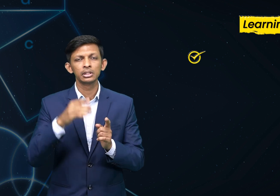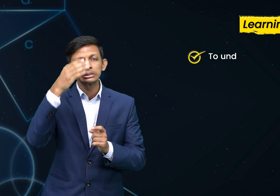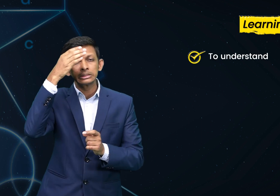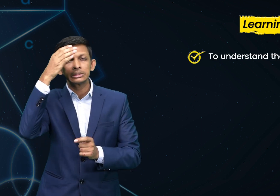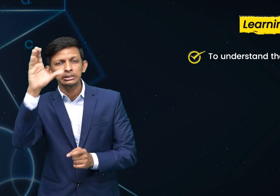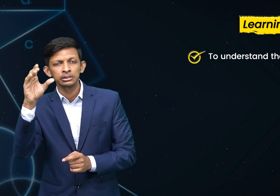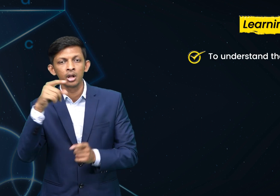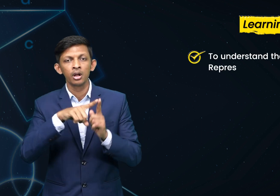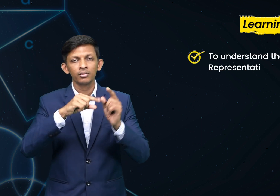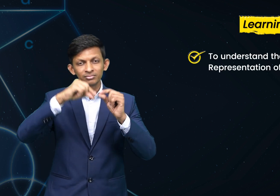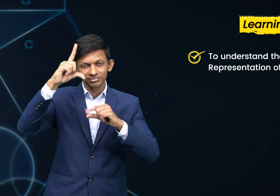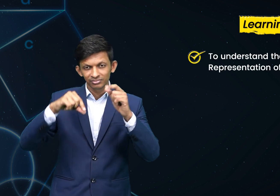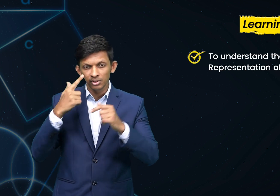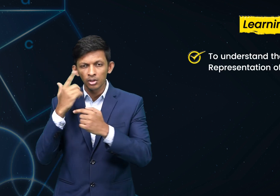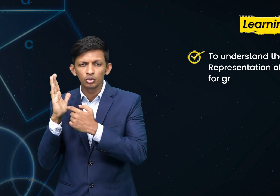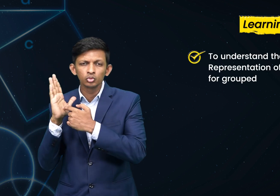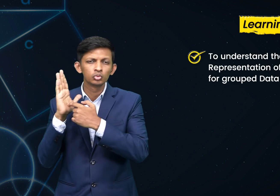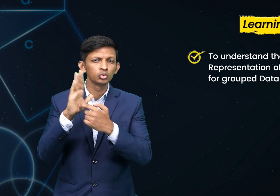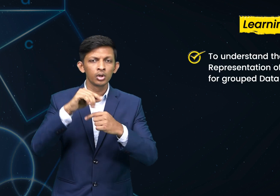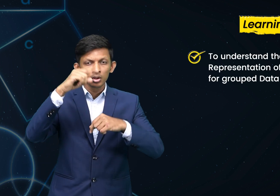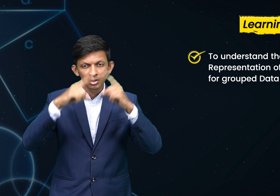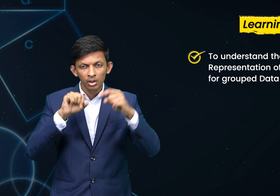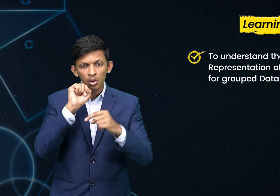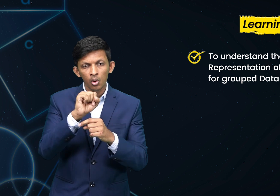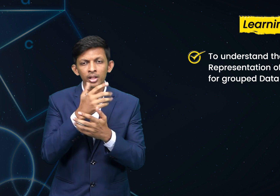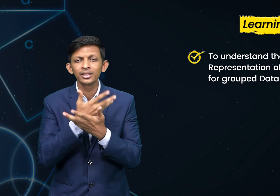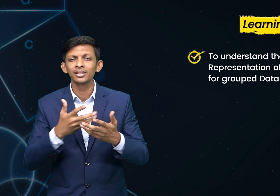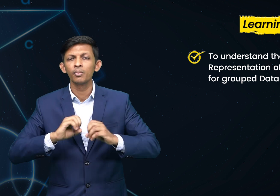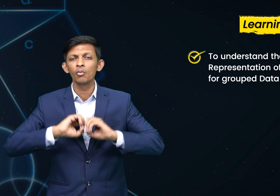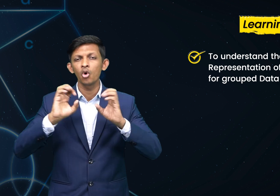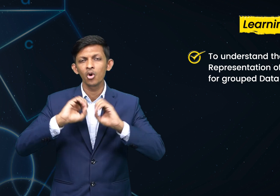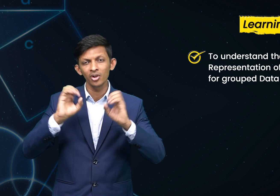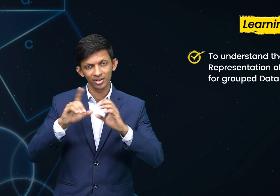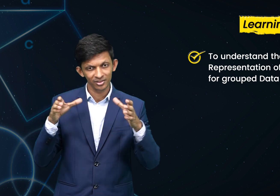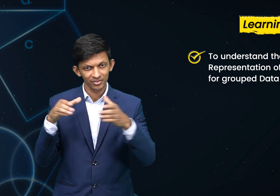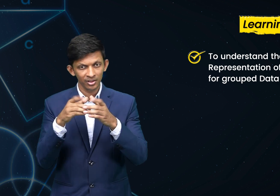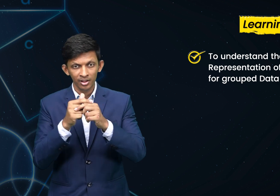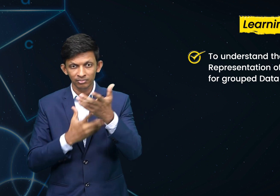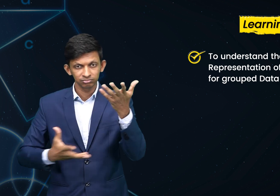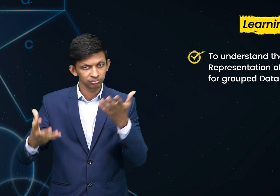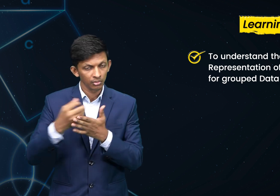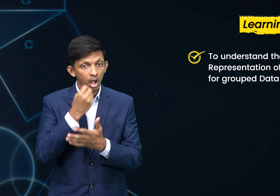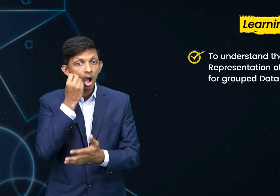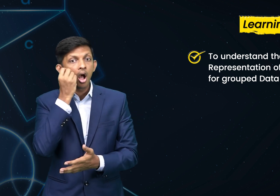to understand the concept of graphical representation of the frequency distribution for grouped data,